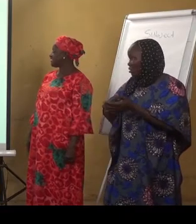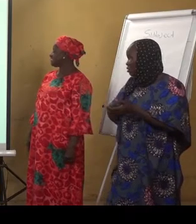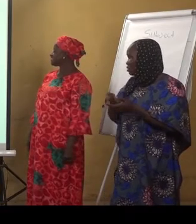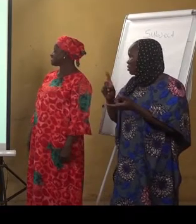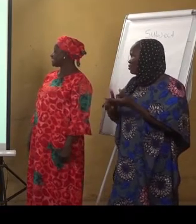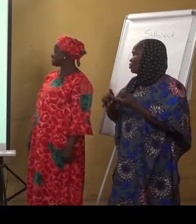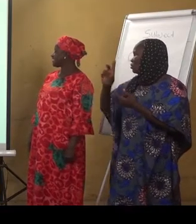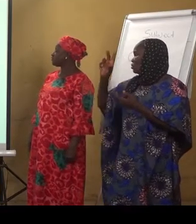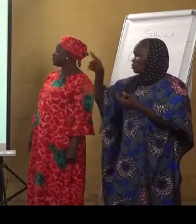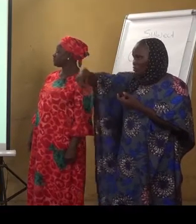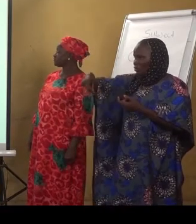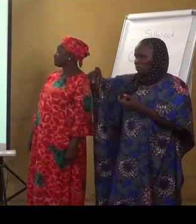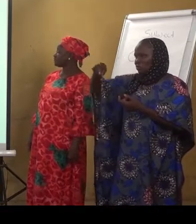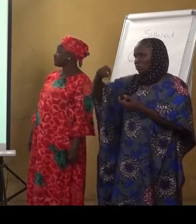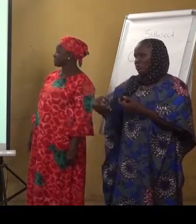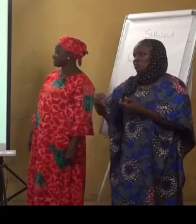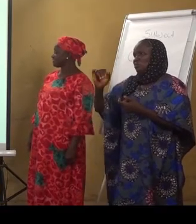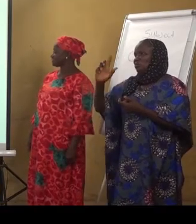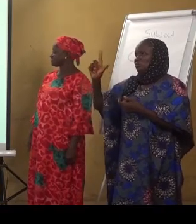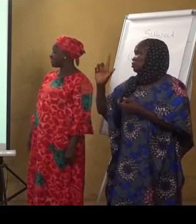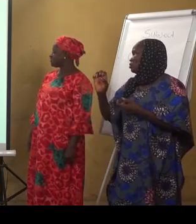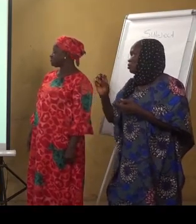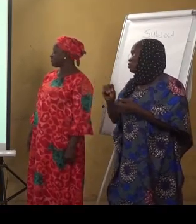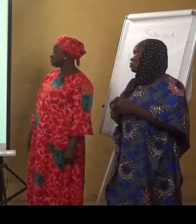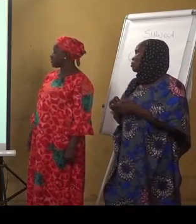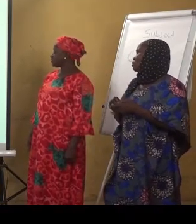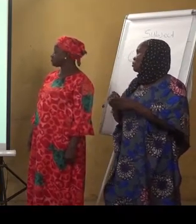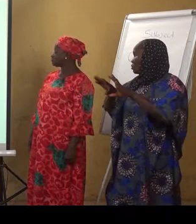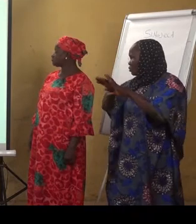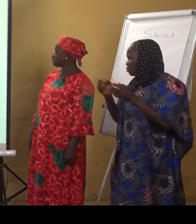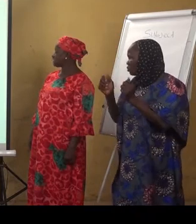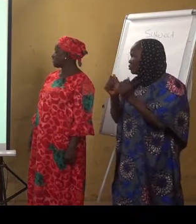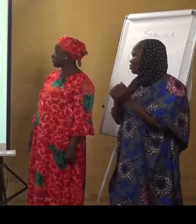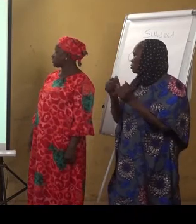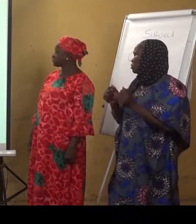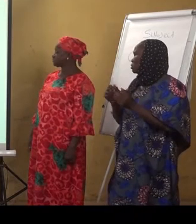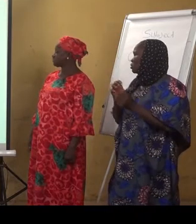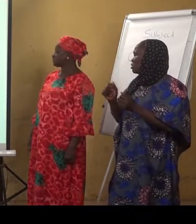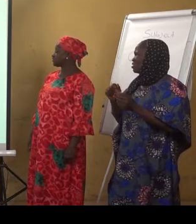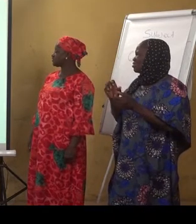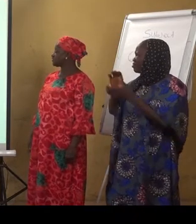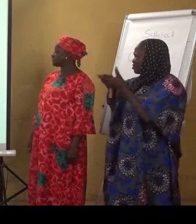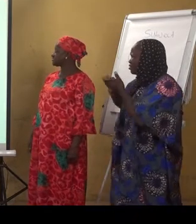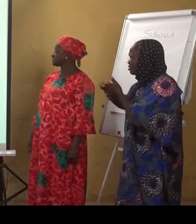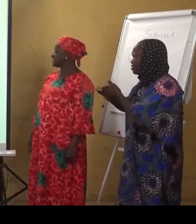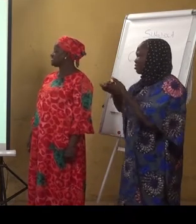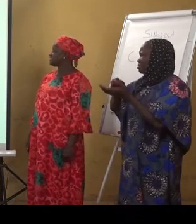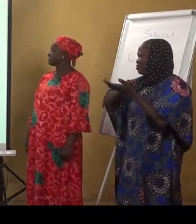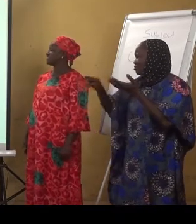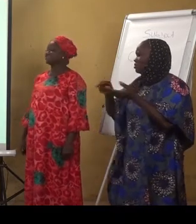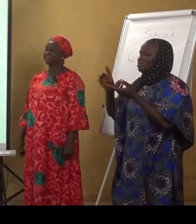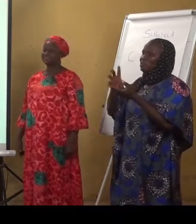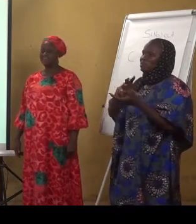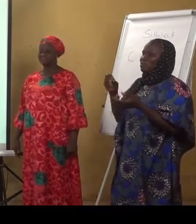faith in Christ and love for the saints. Philemon contributed a lot to the growth of